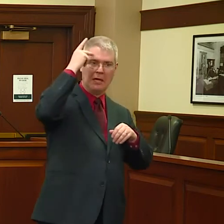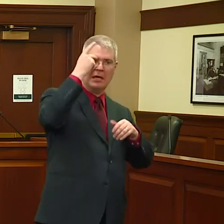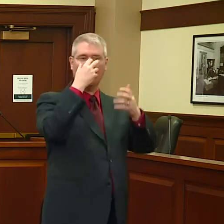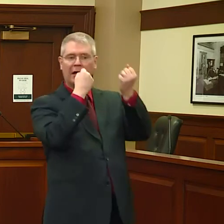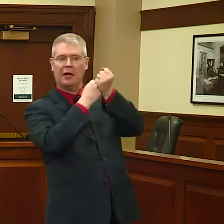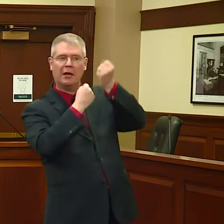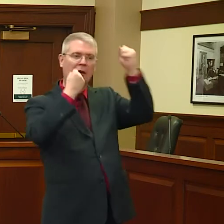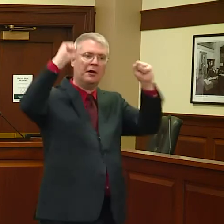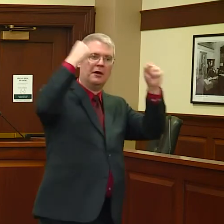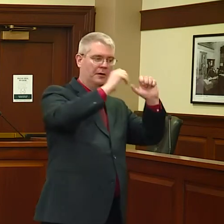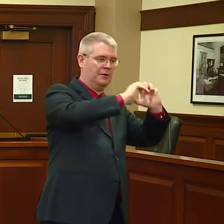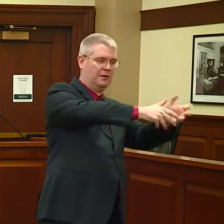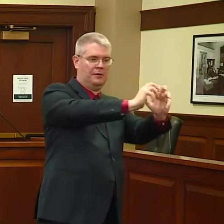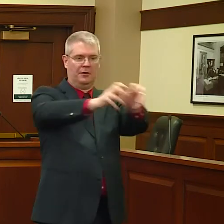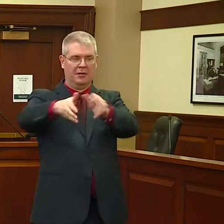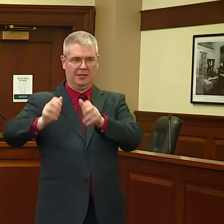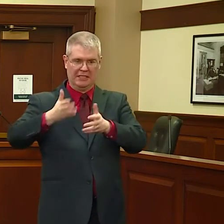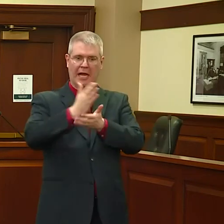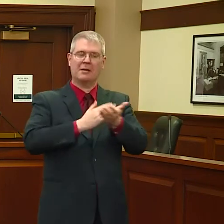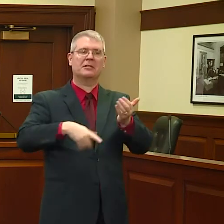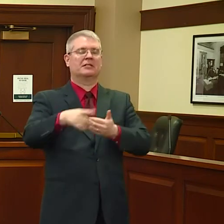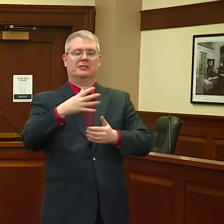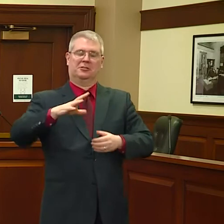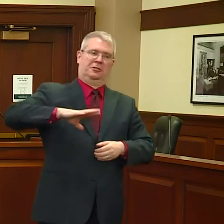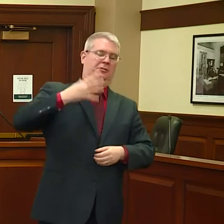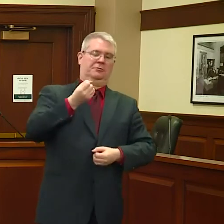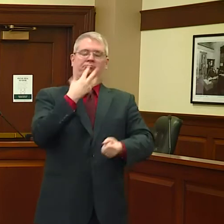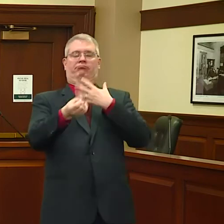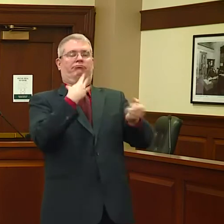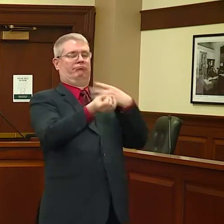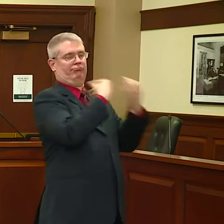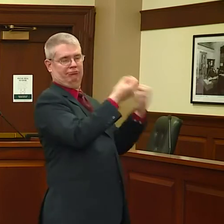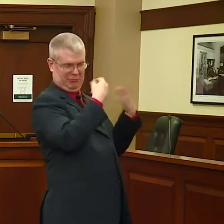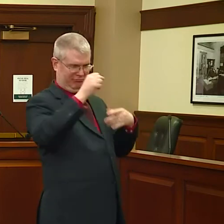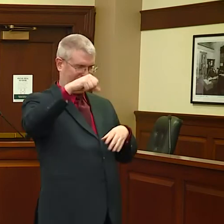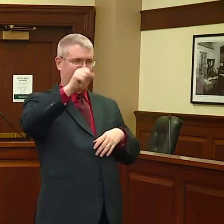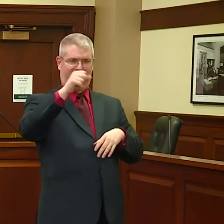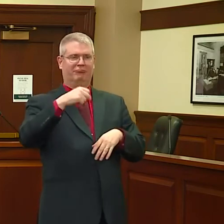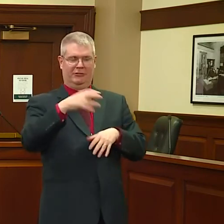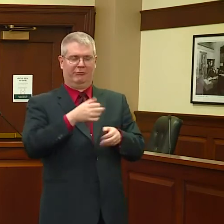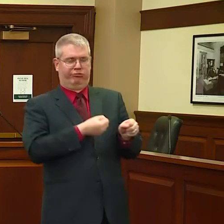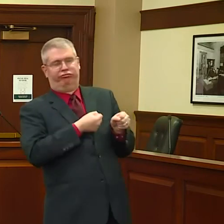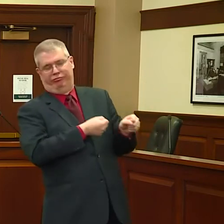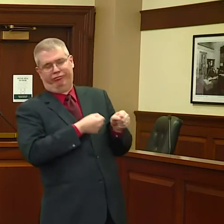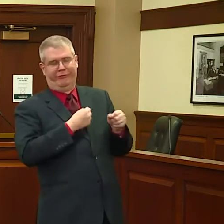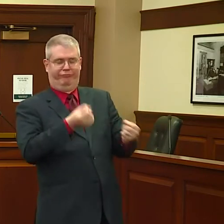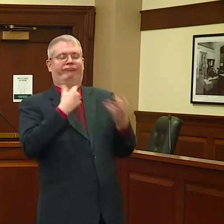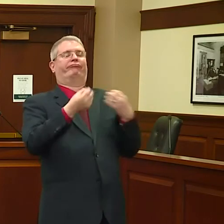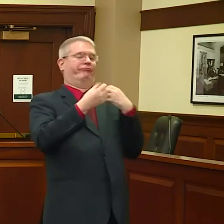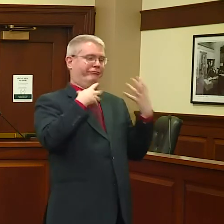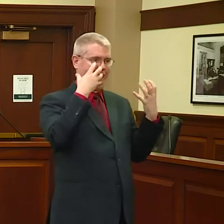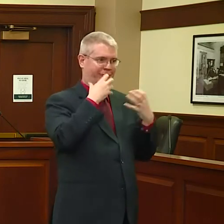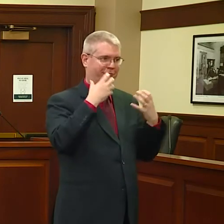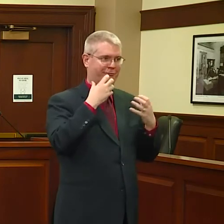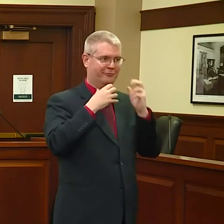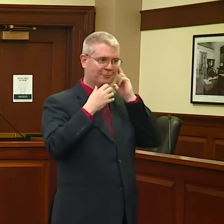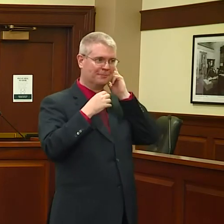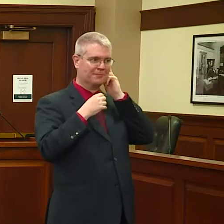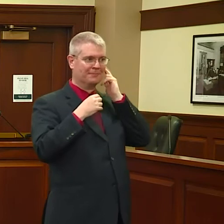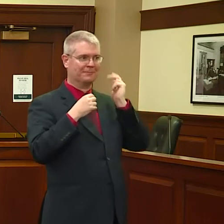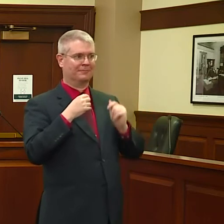continue to put out everything we can to explain the novelty of it. In my comments I just gave, I